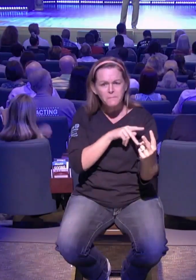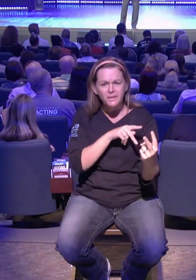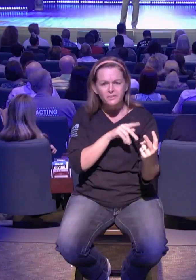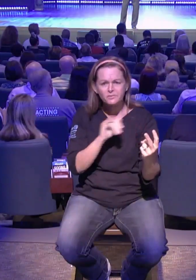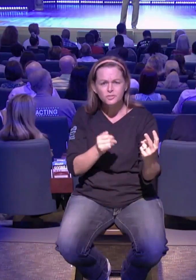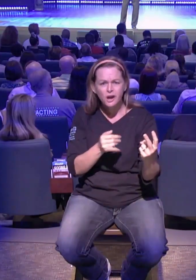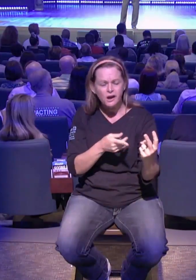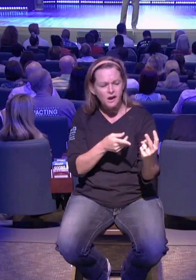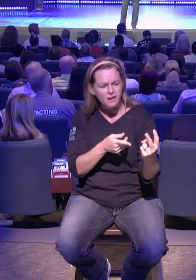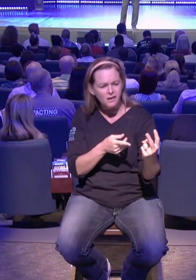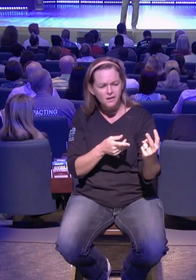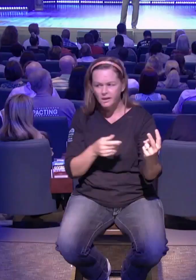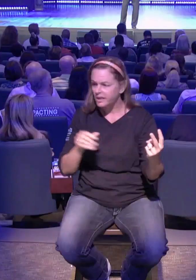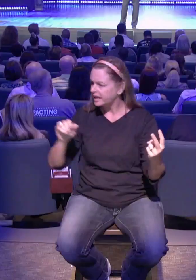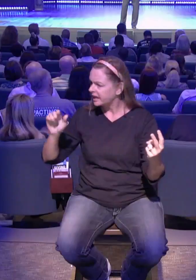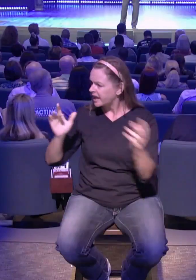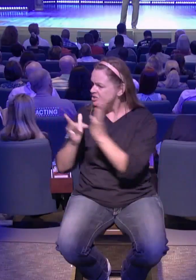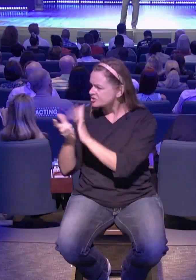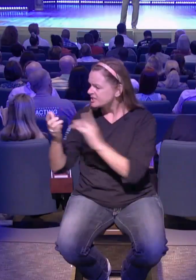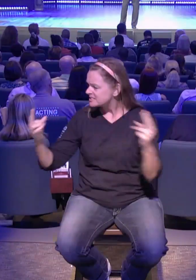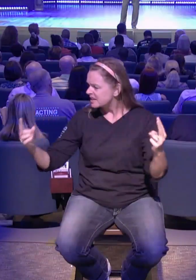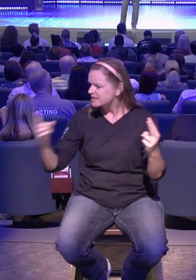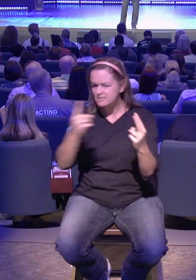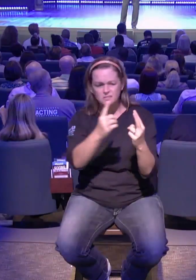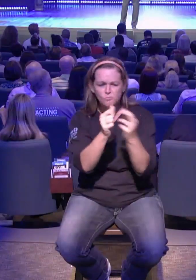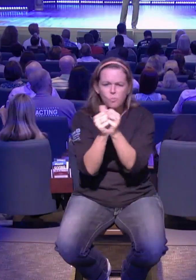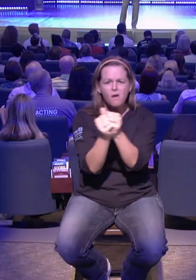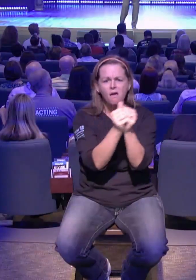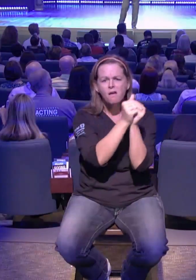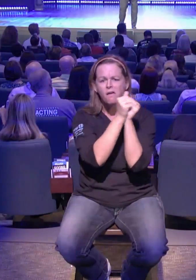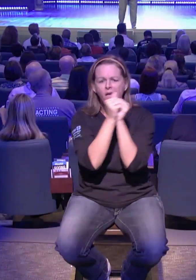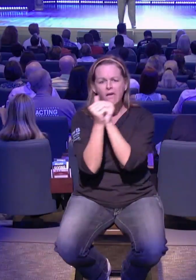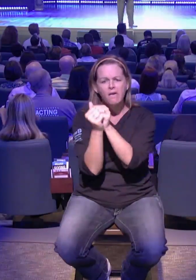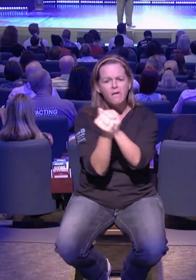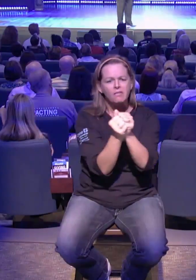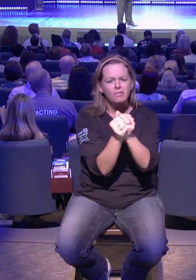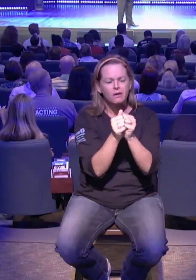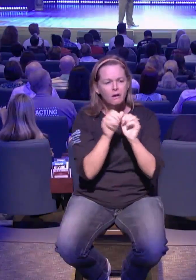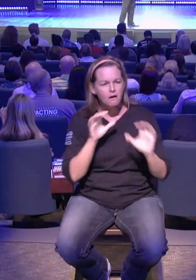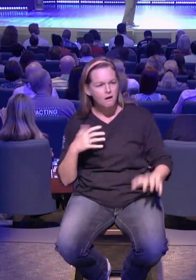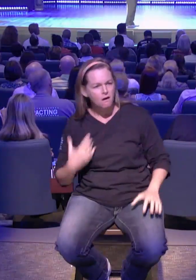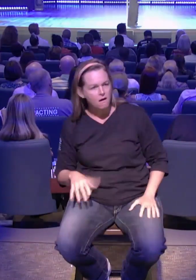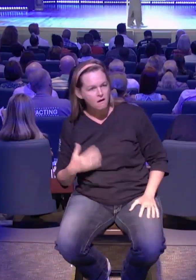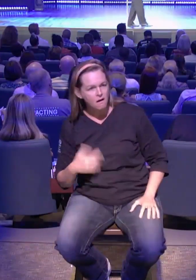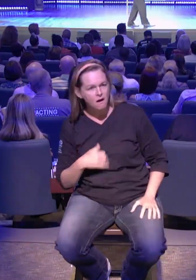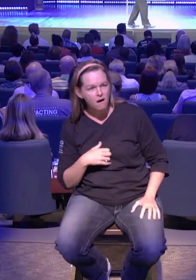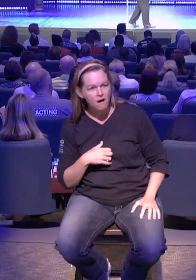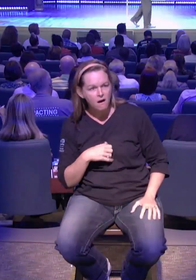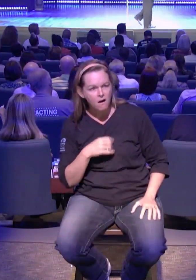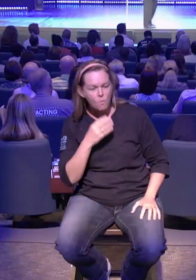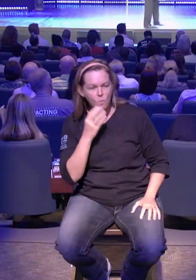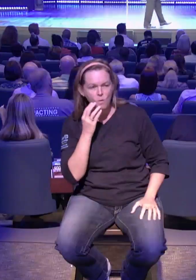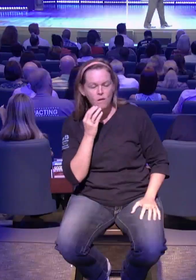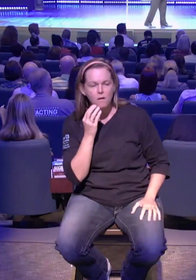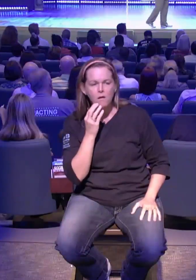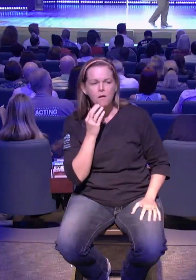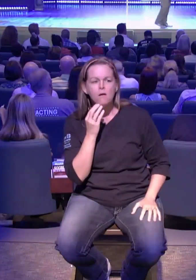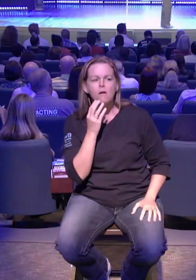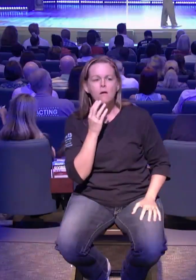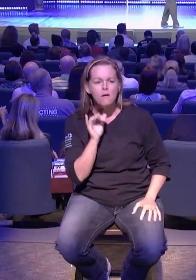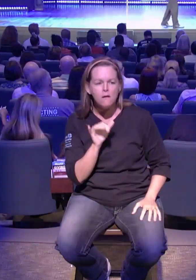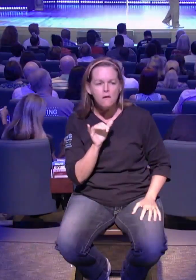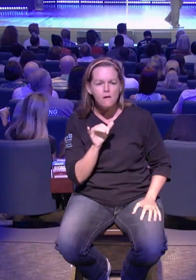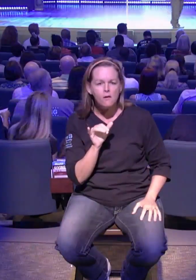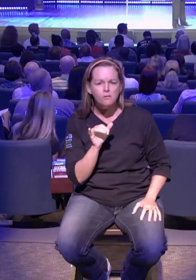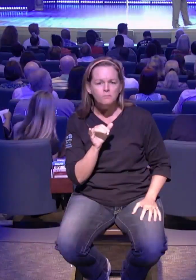been with Jesus. I love that. They took note that these men